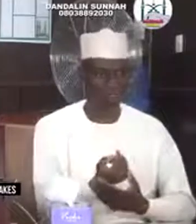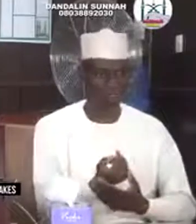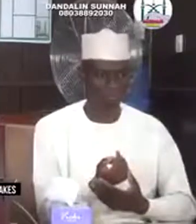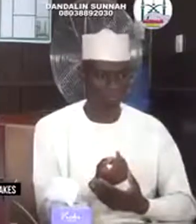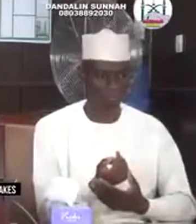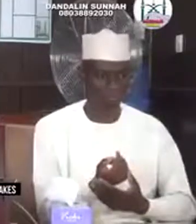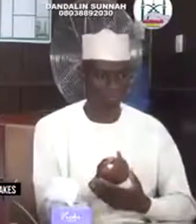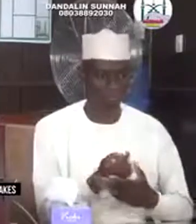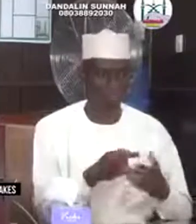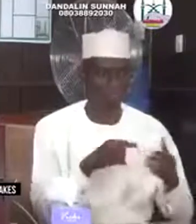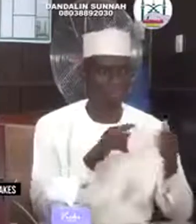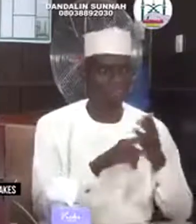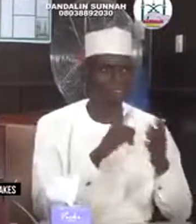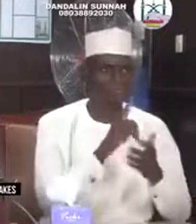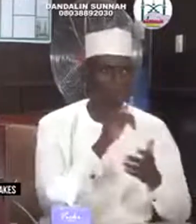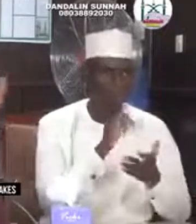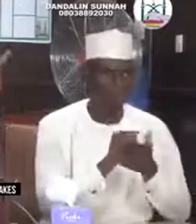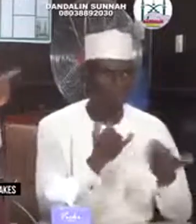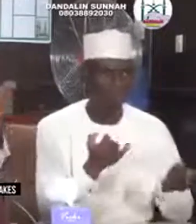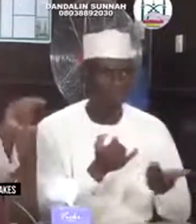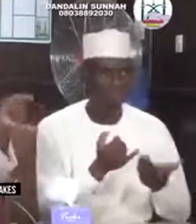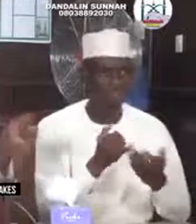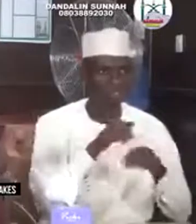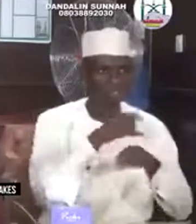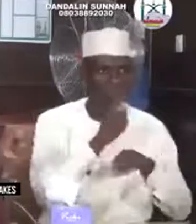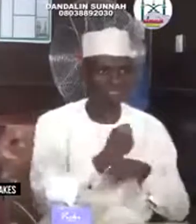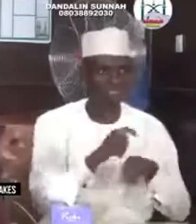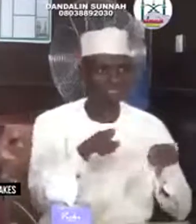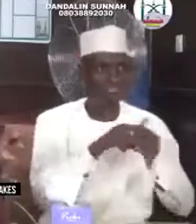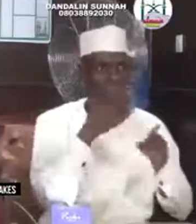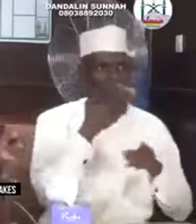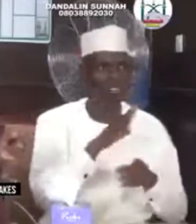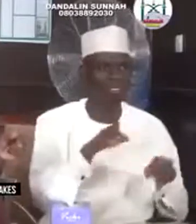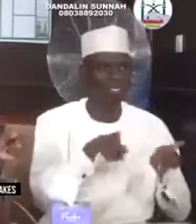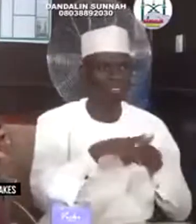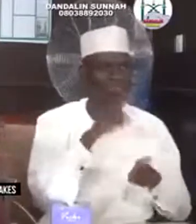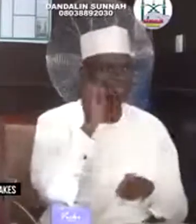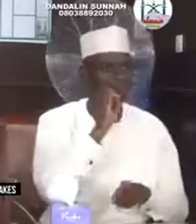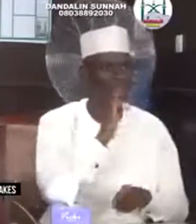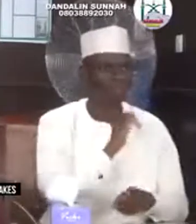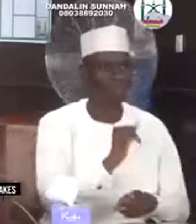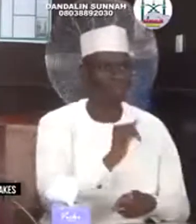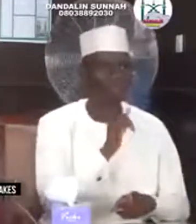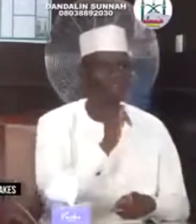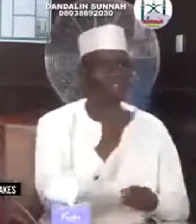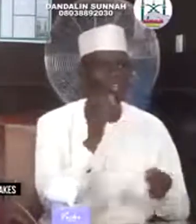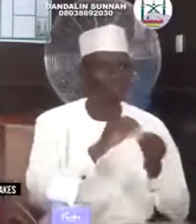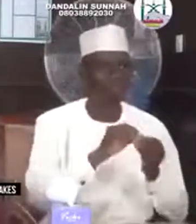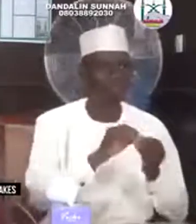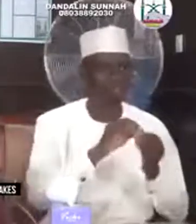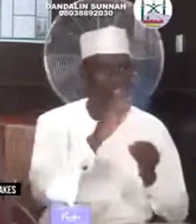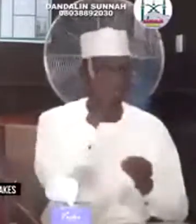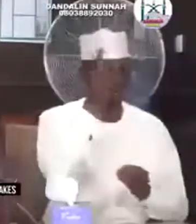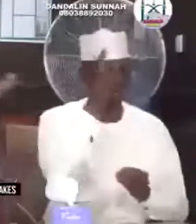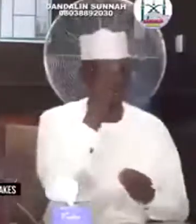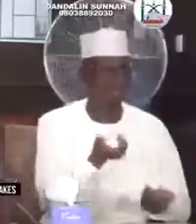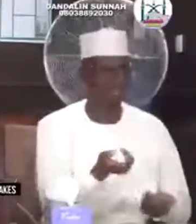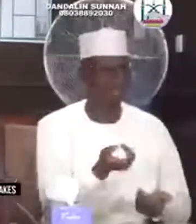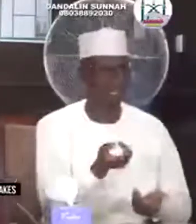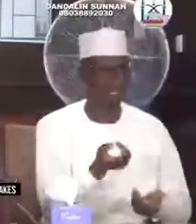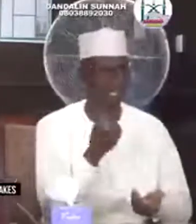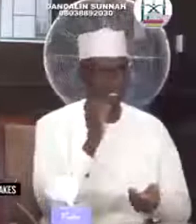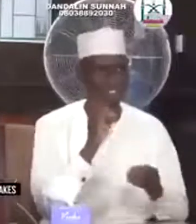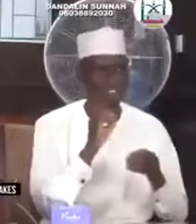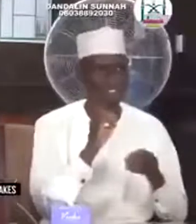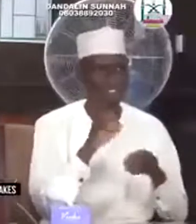this proves Jonathan, as bad as he is, he's more democratic. He has given